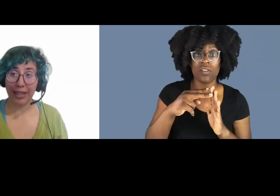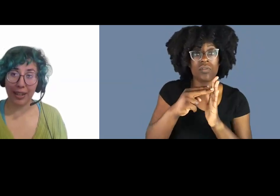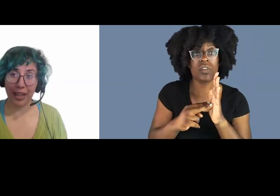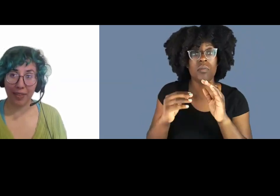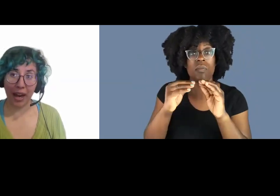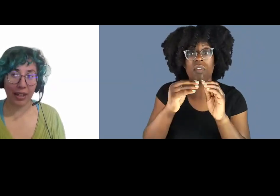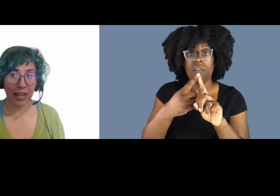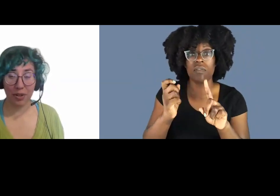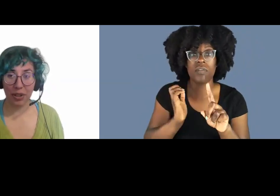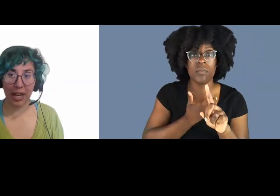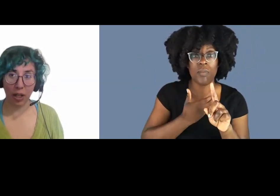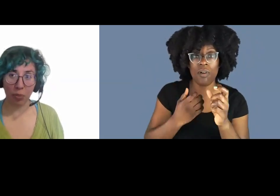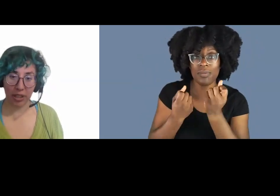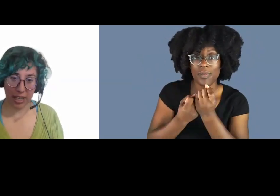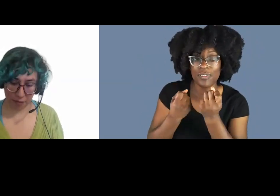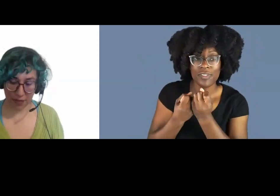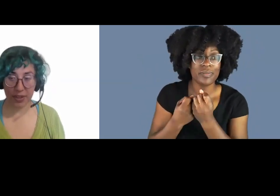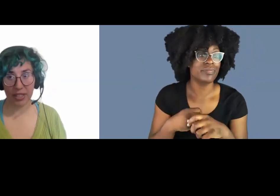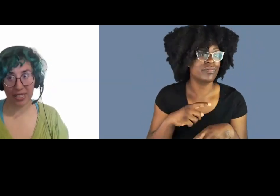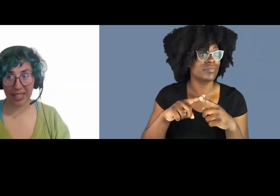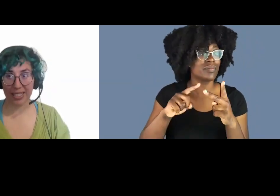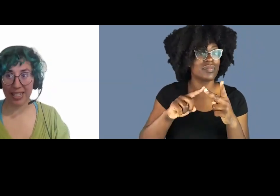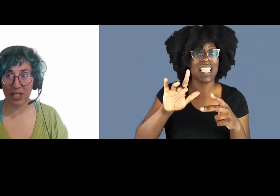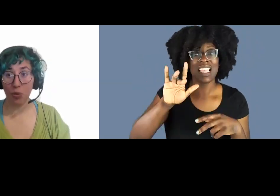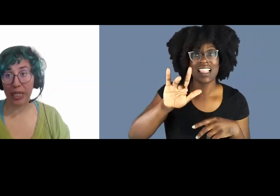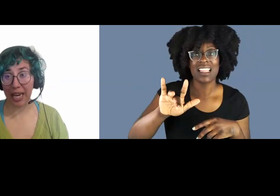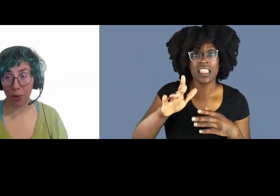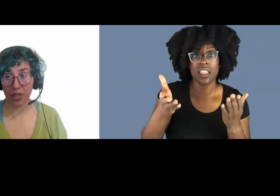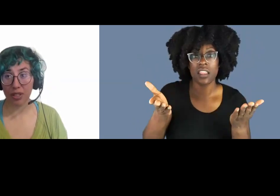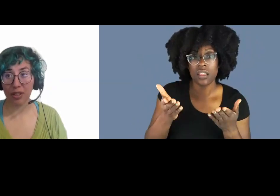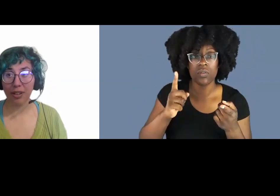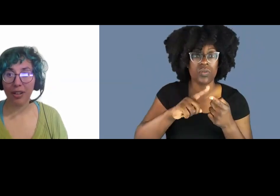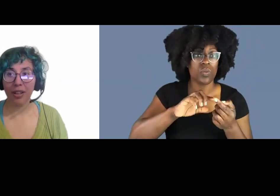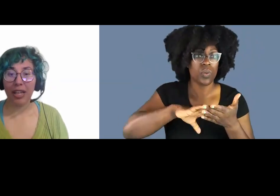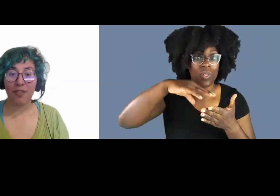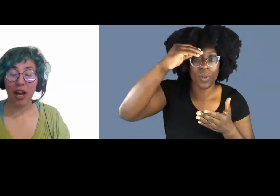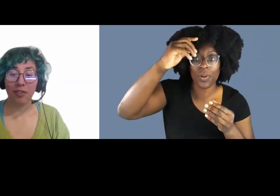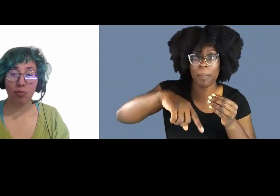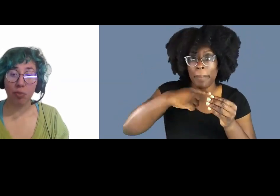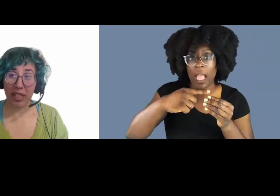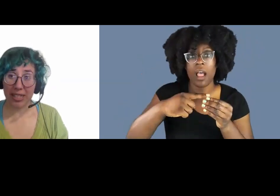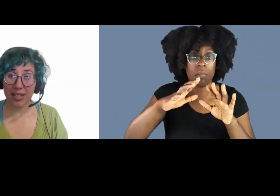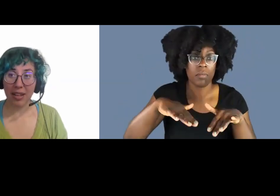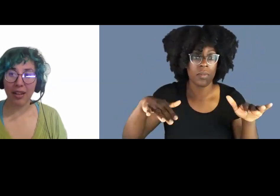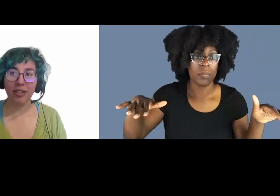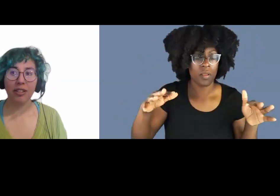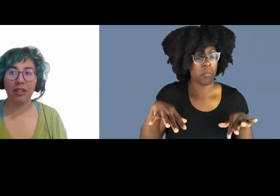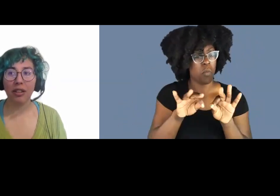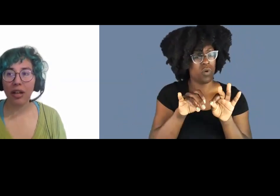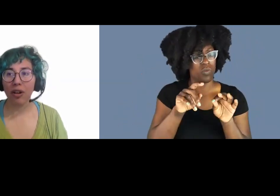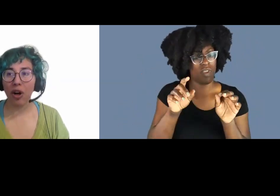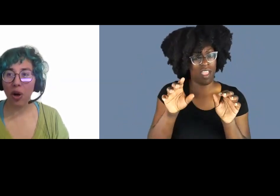or anything like that can actually help if the text is written out. If you have buttons